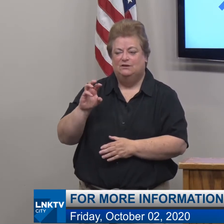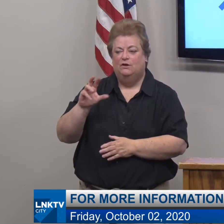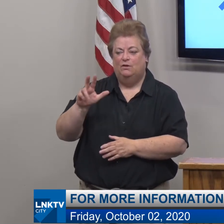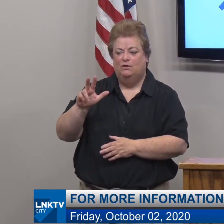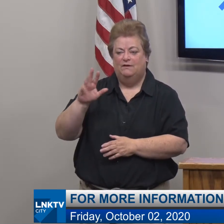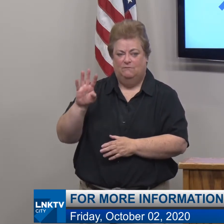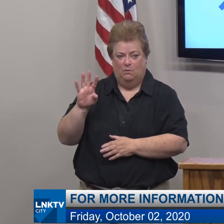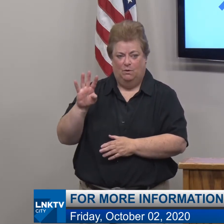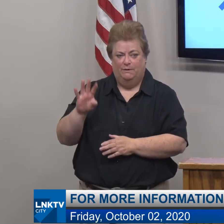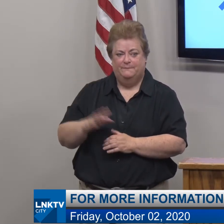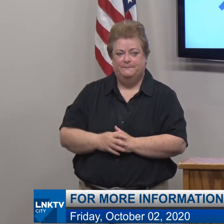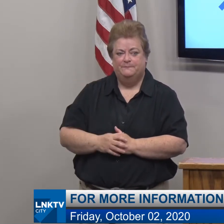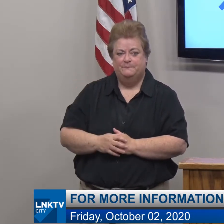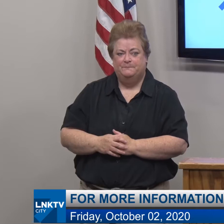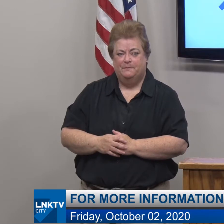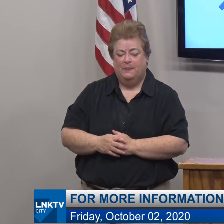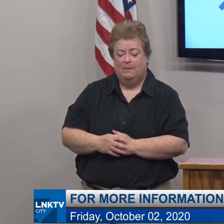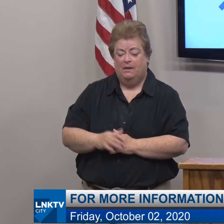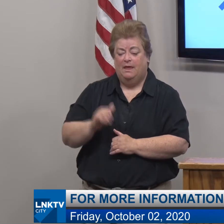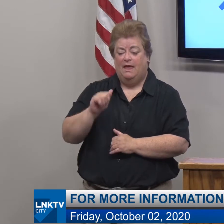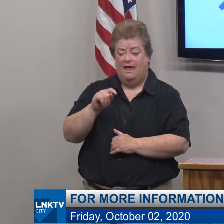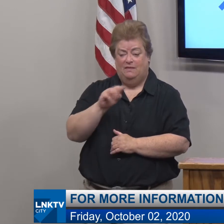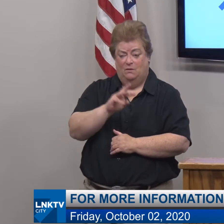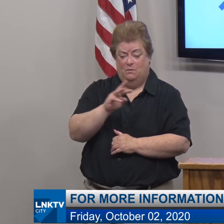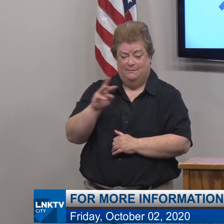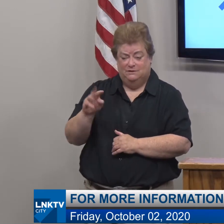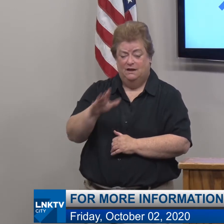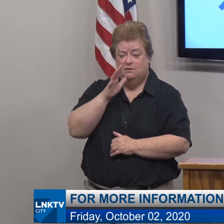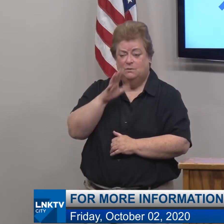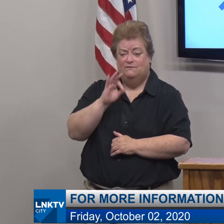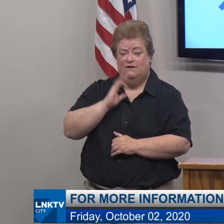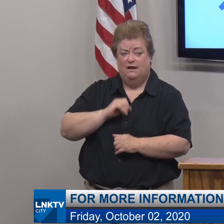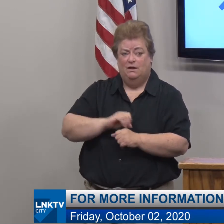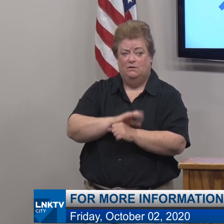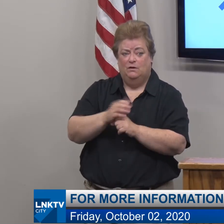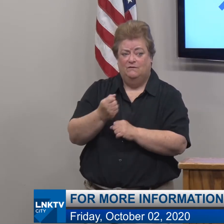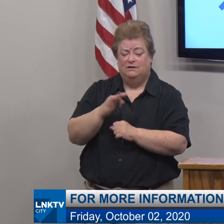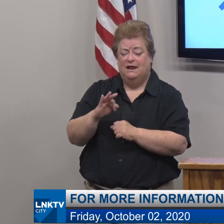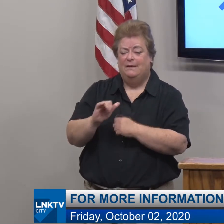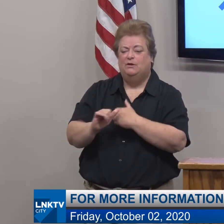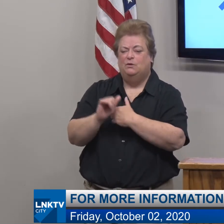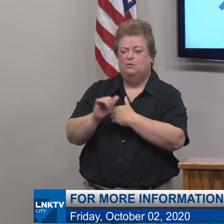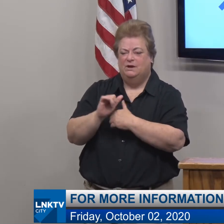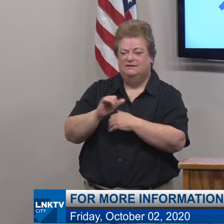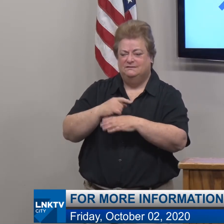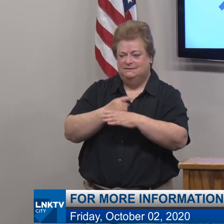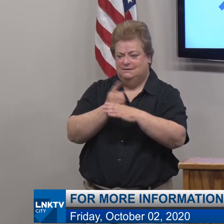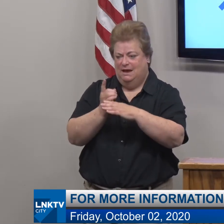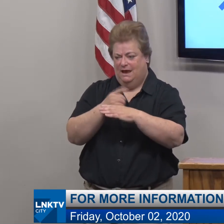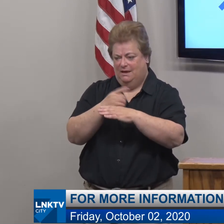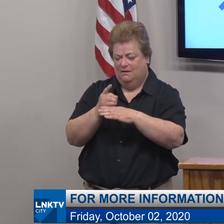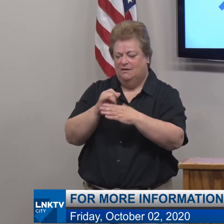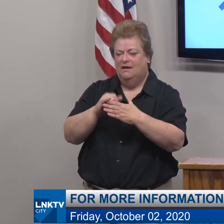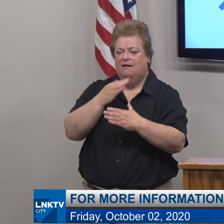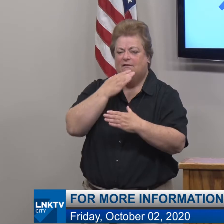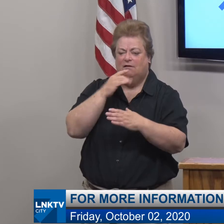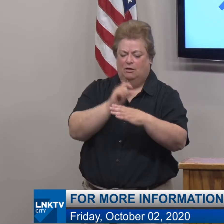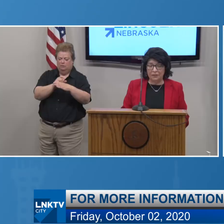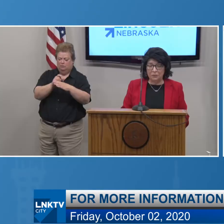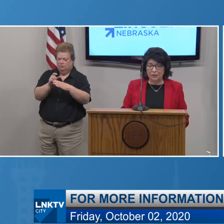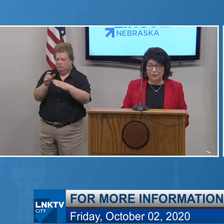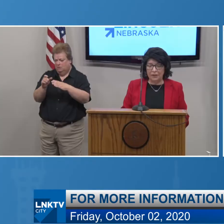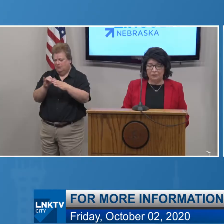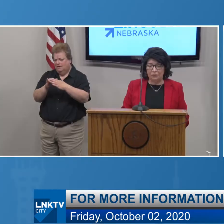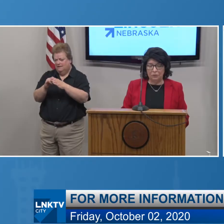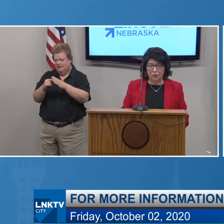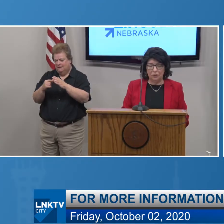2,634. At our website, you will also find our COVID-19 risk dial, a color-coded tool that communicates